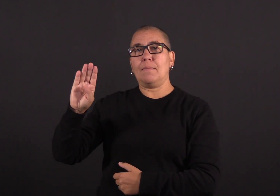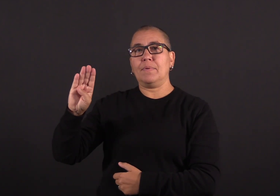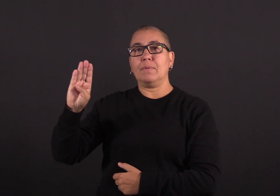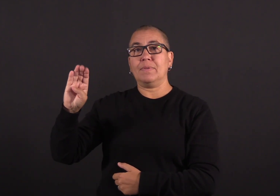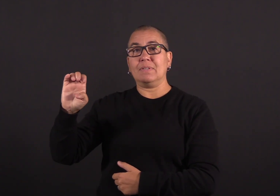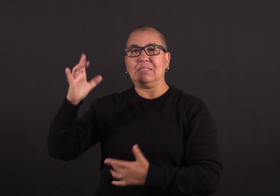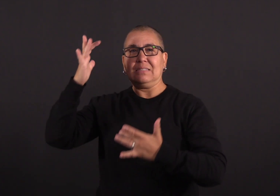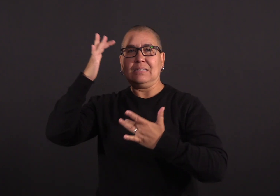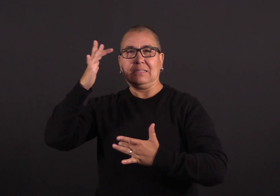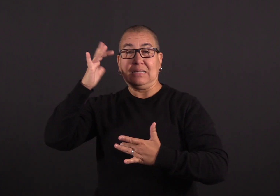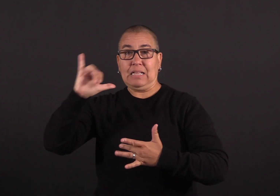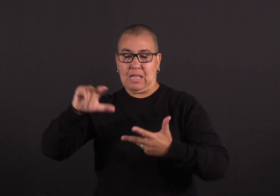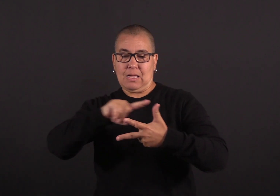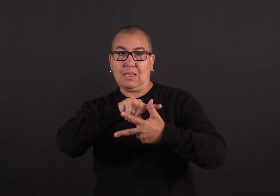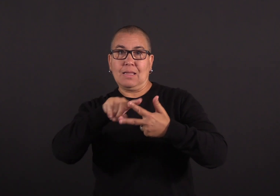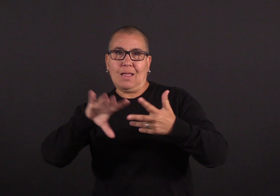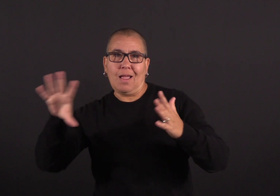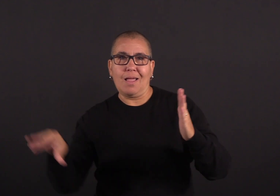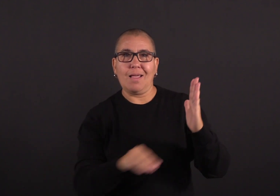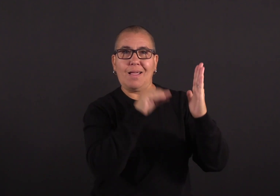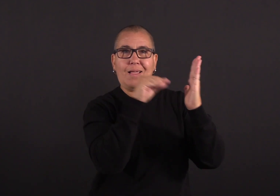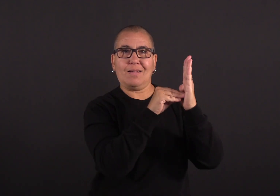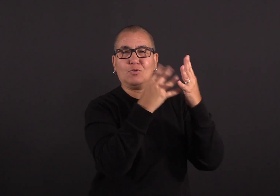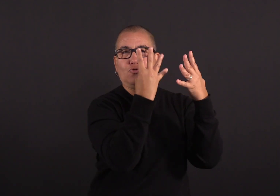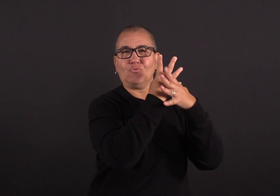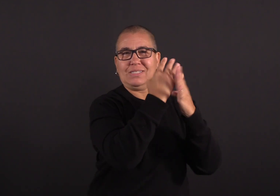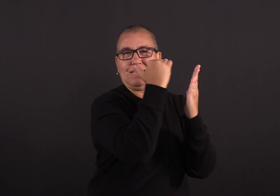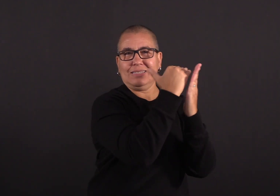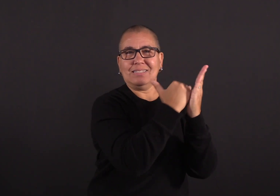the Minnesota Newborn Screening Panel.